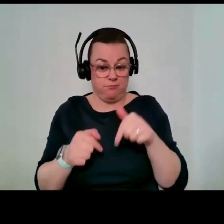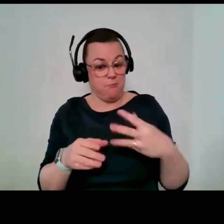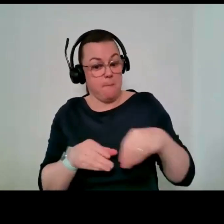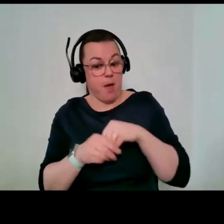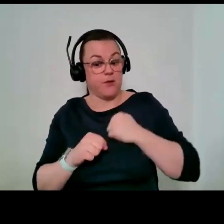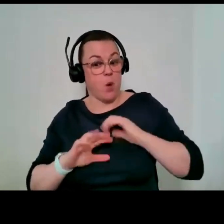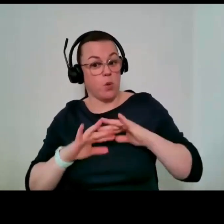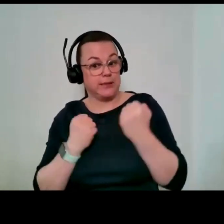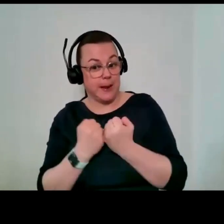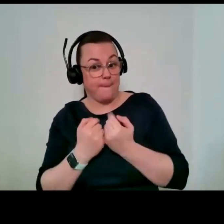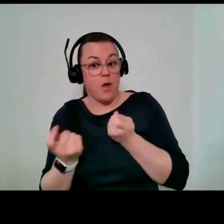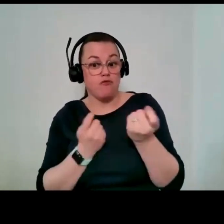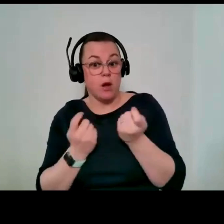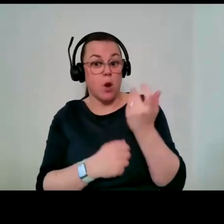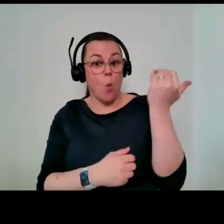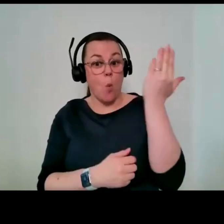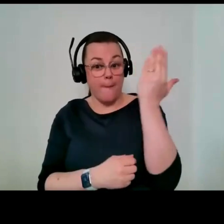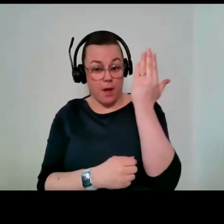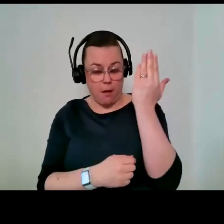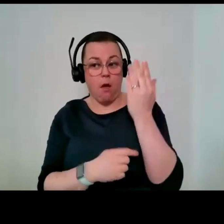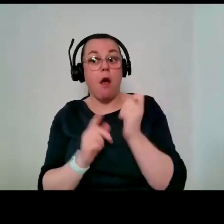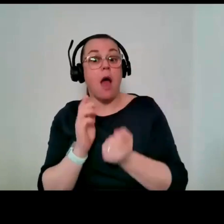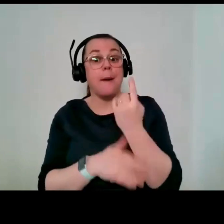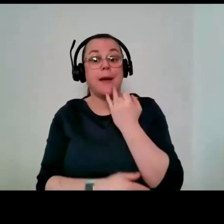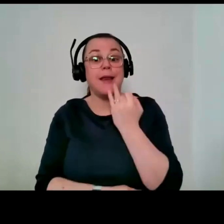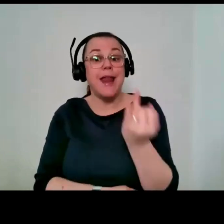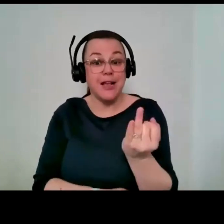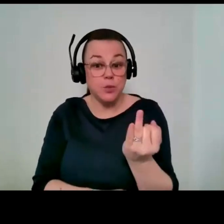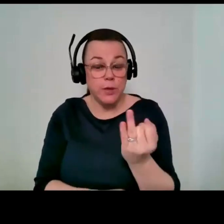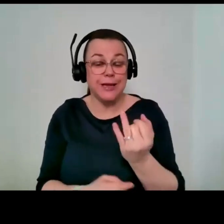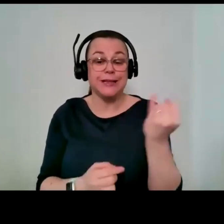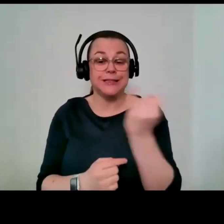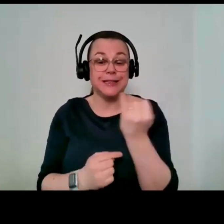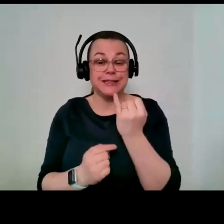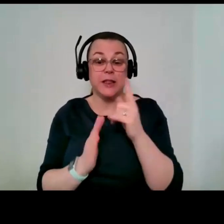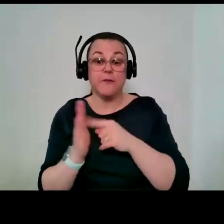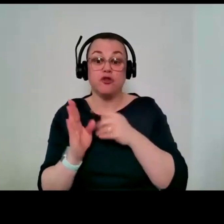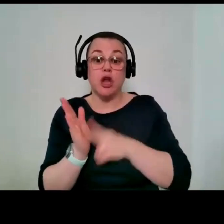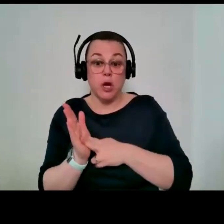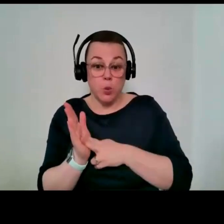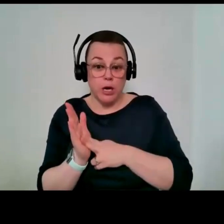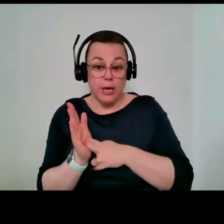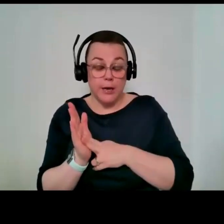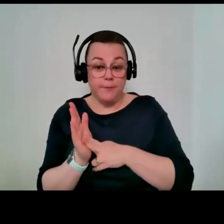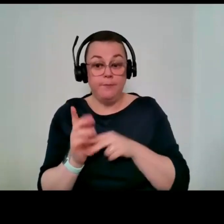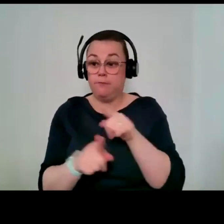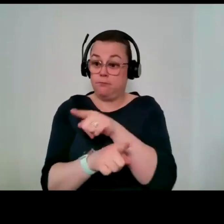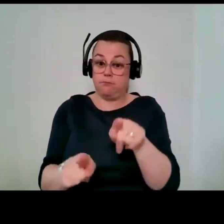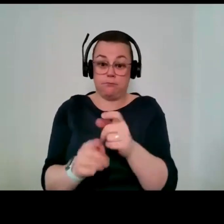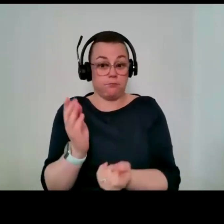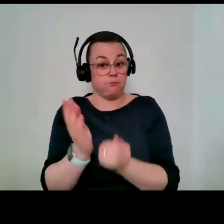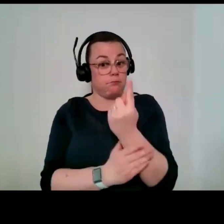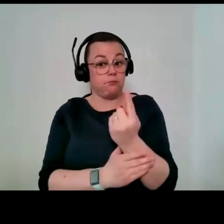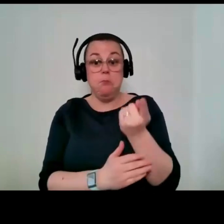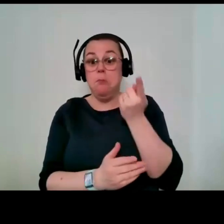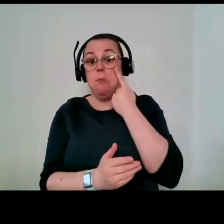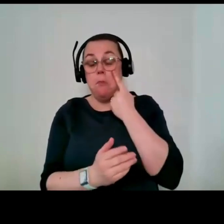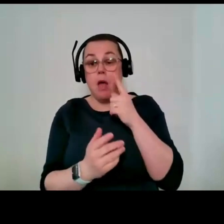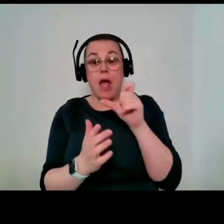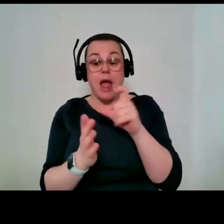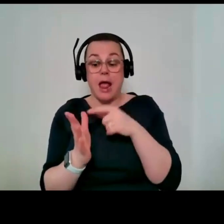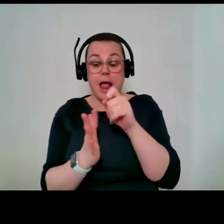is running a webinar taking place next week on the 16th of January, where you can have the chance to see how Captioned